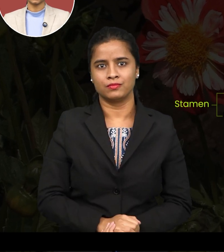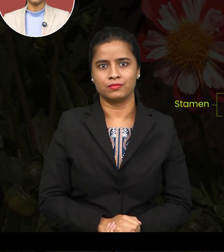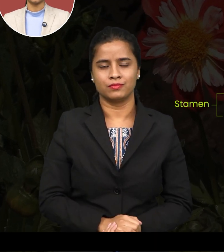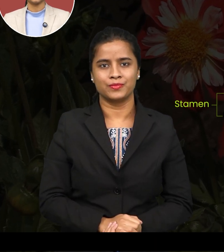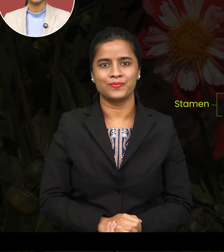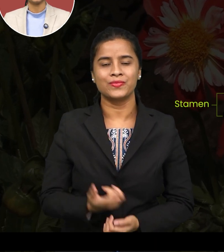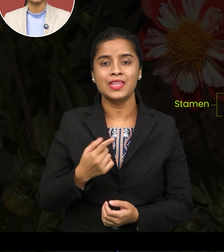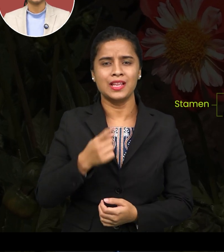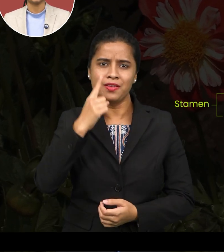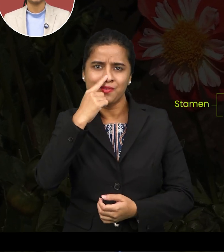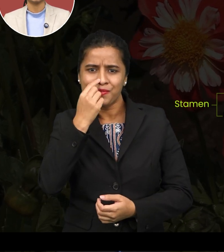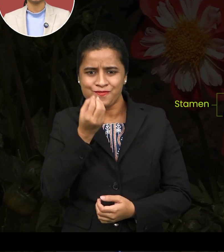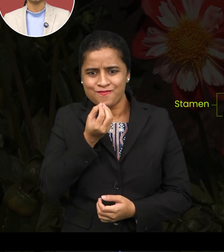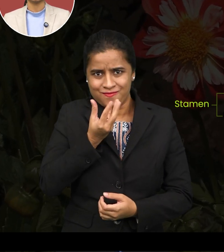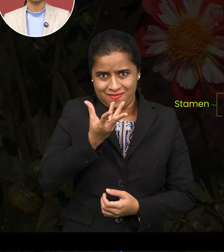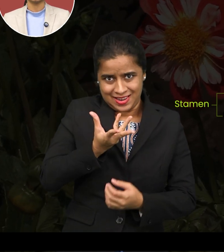pistil.